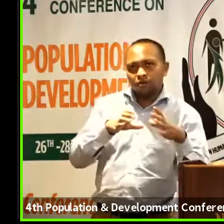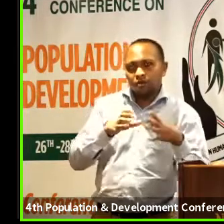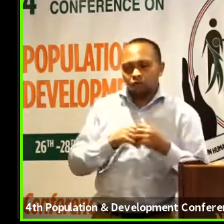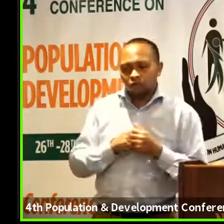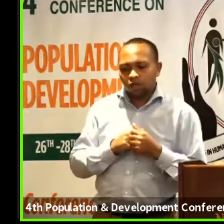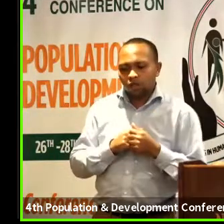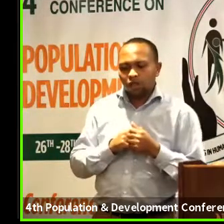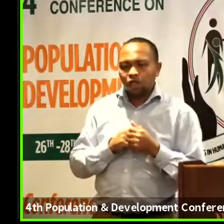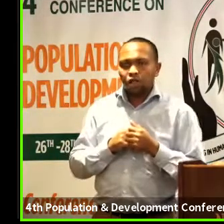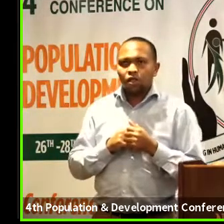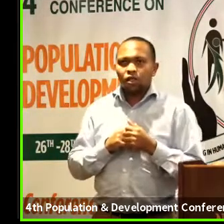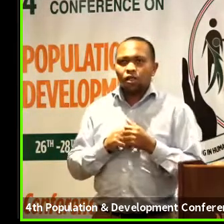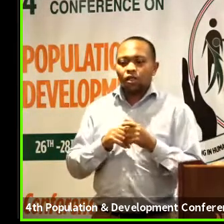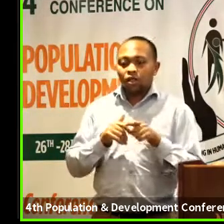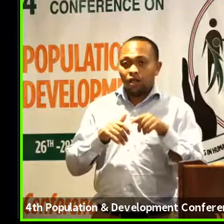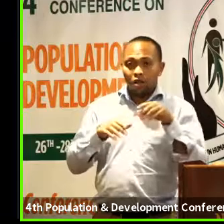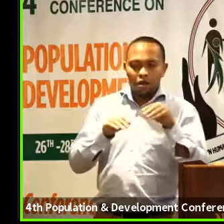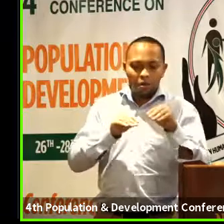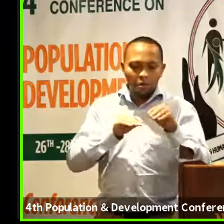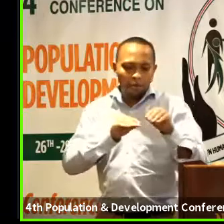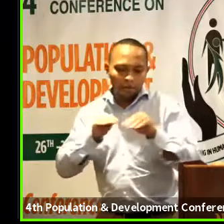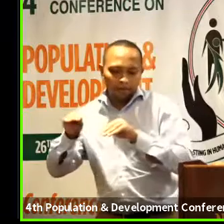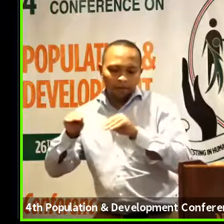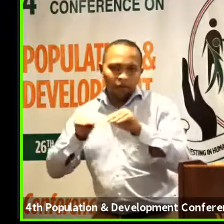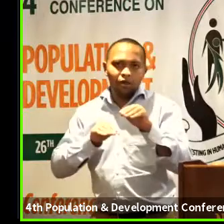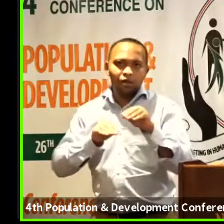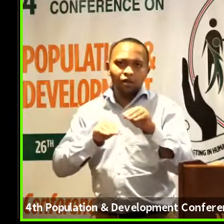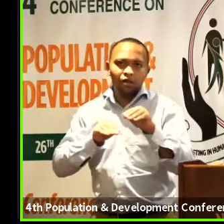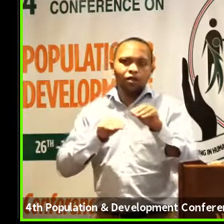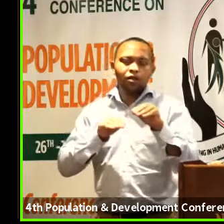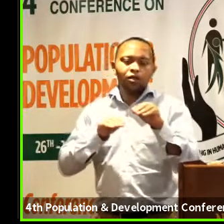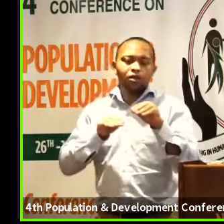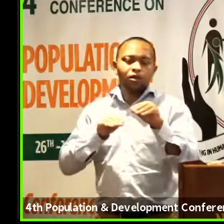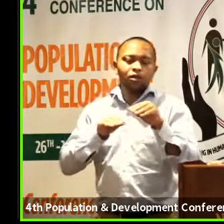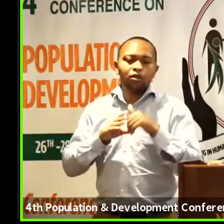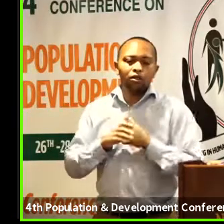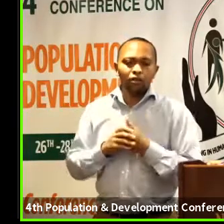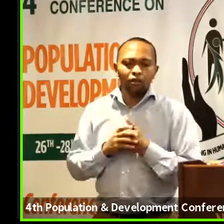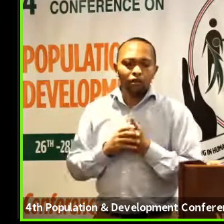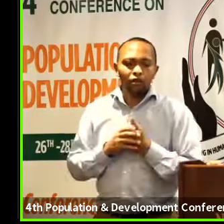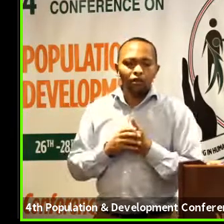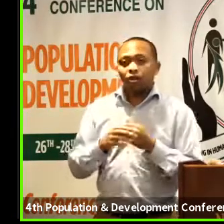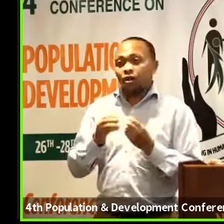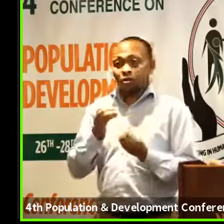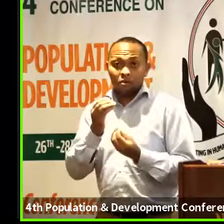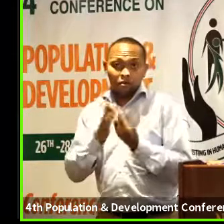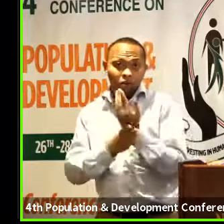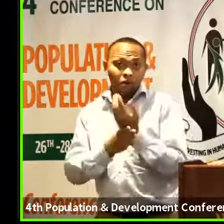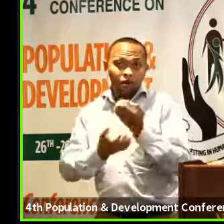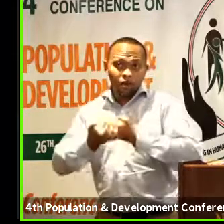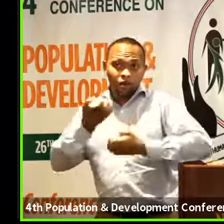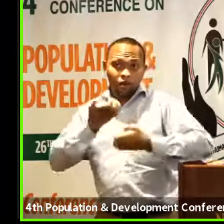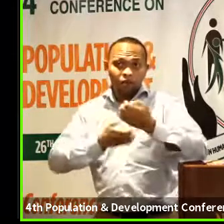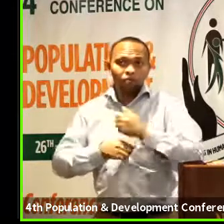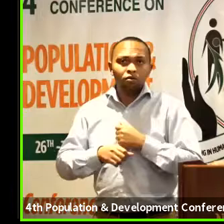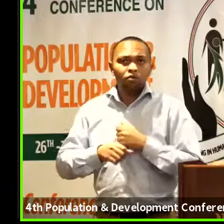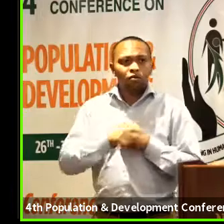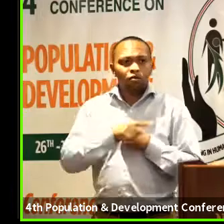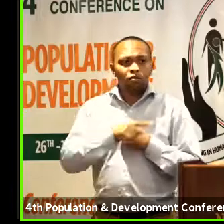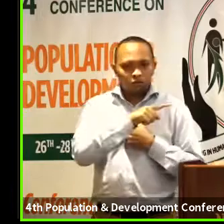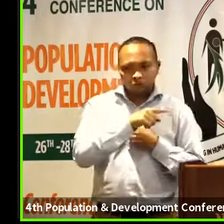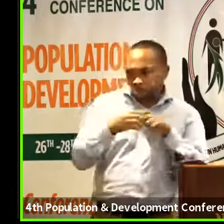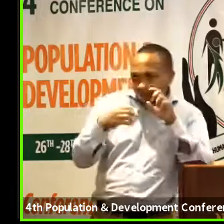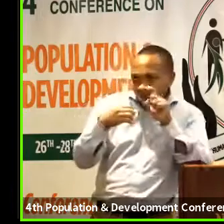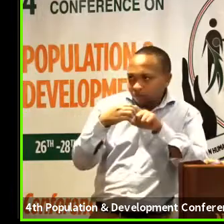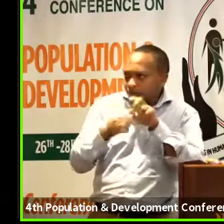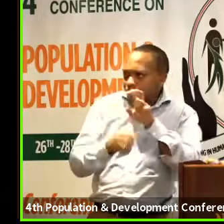on mobility and internal migration towards orderly mobility and productive economy. And also joined that one, and I saw when Engineer